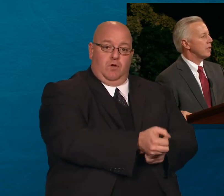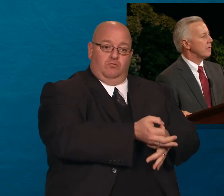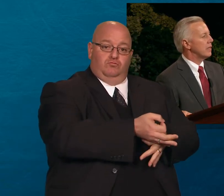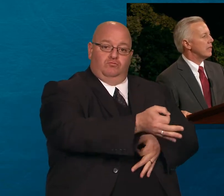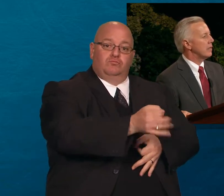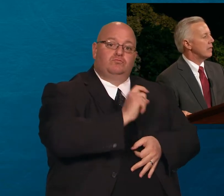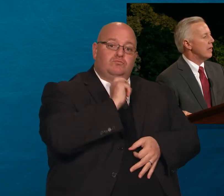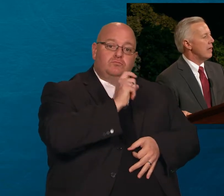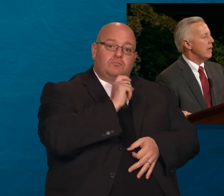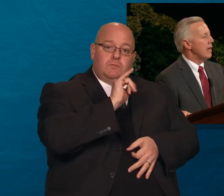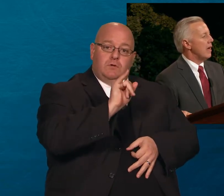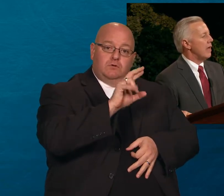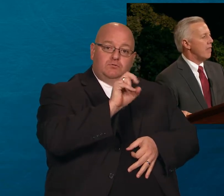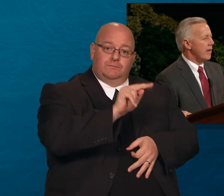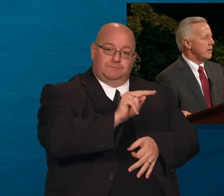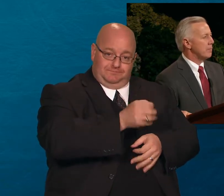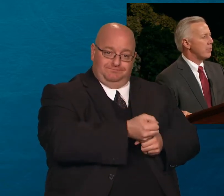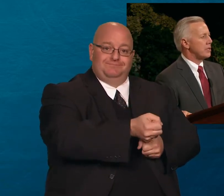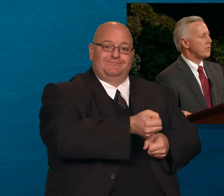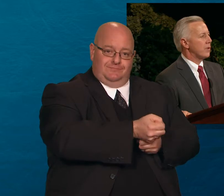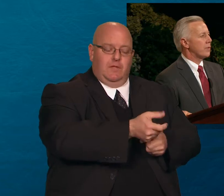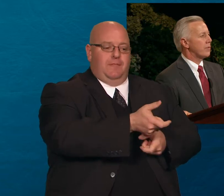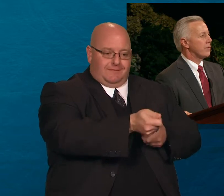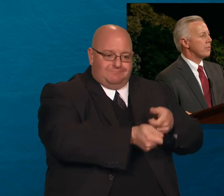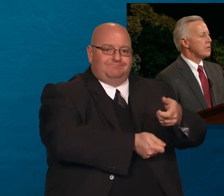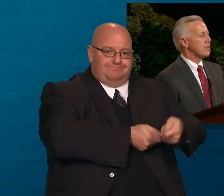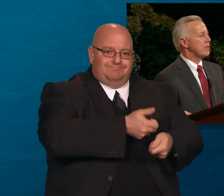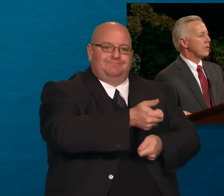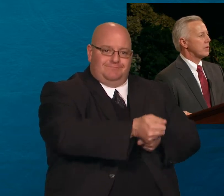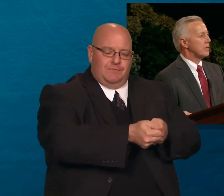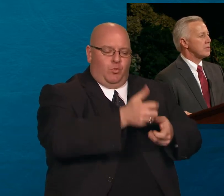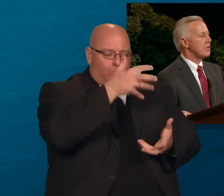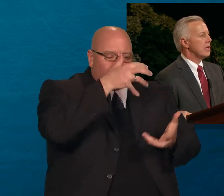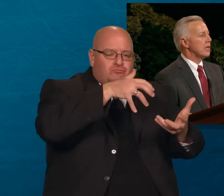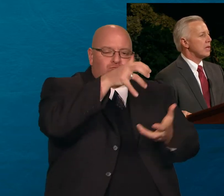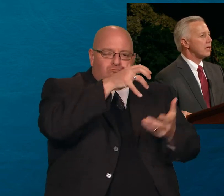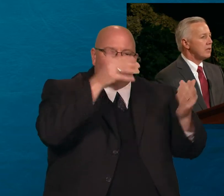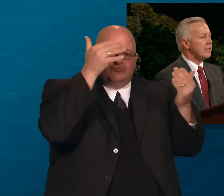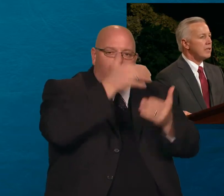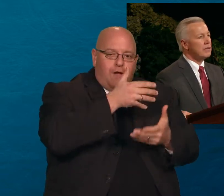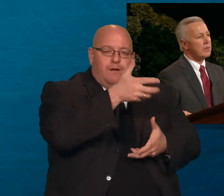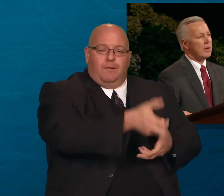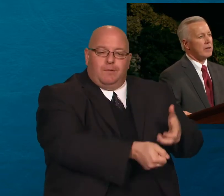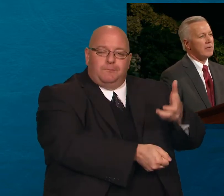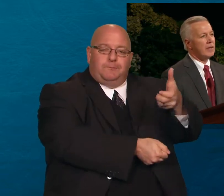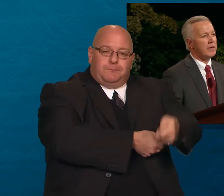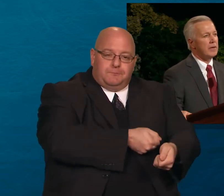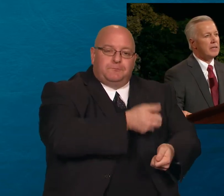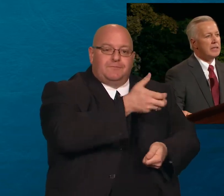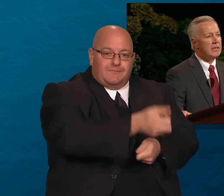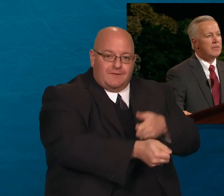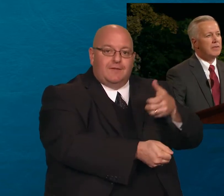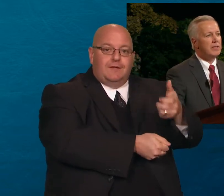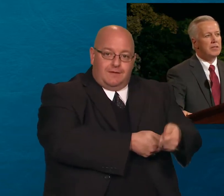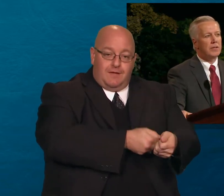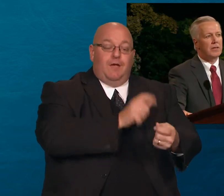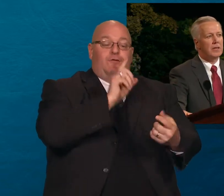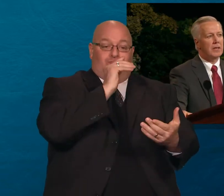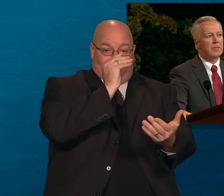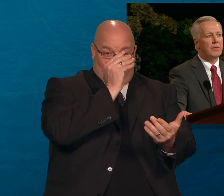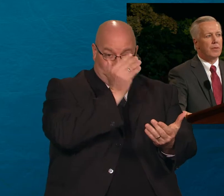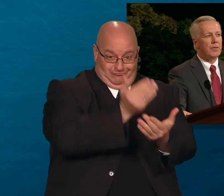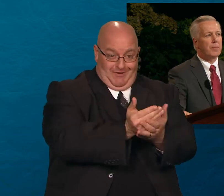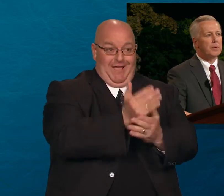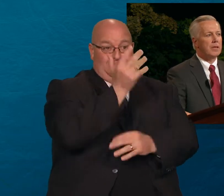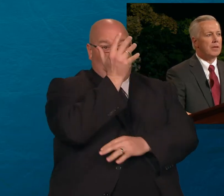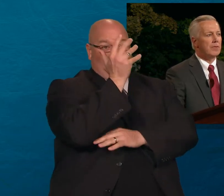of the rod of iron, and they did press forward through the mist of darkness, clinging to the rod of iron, even until they did